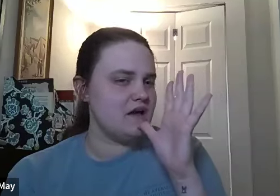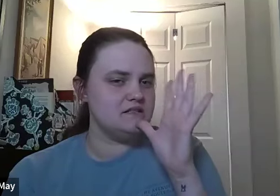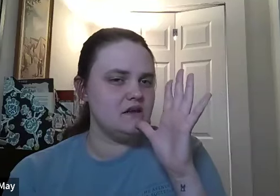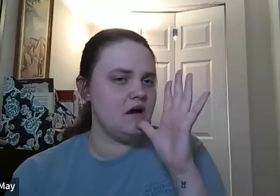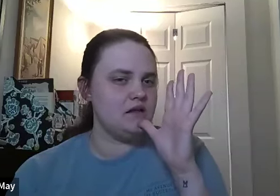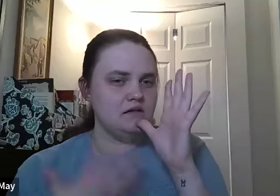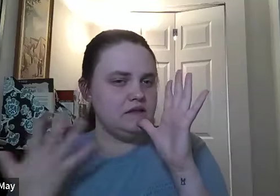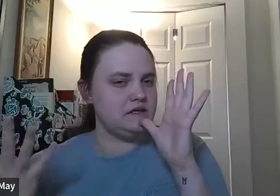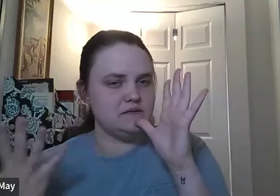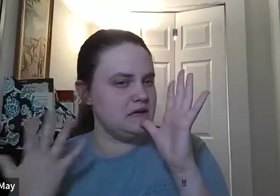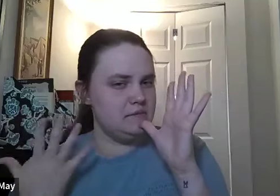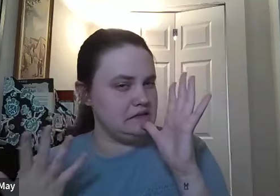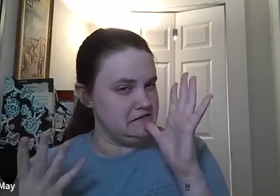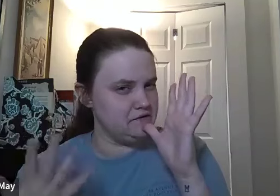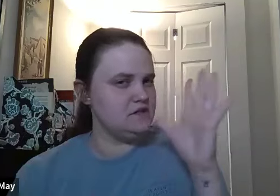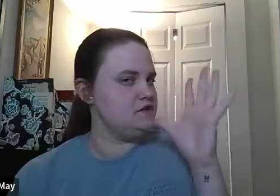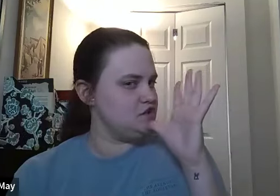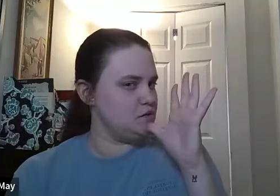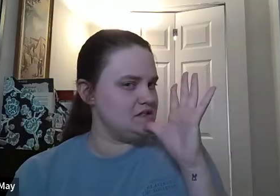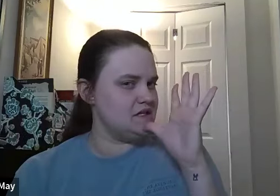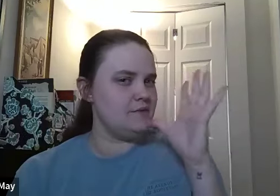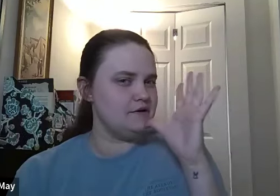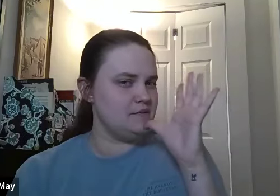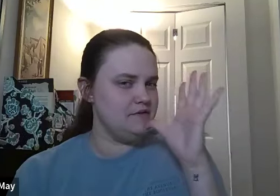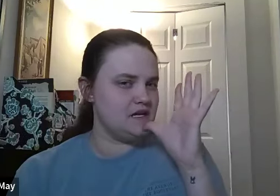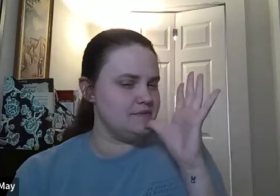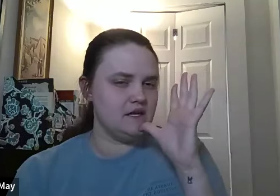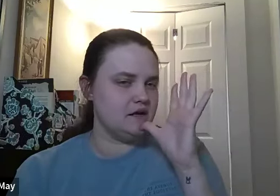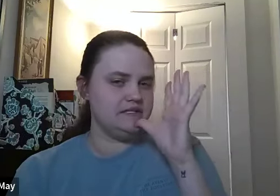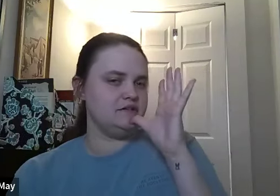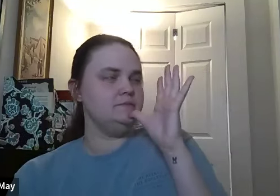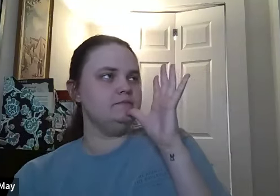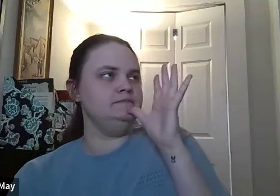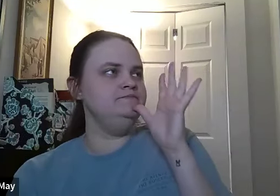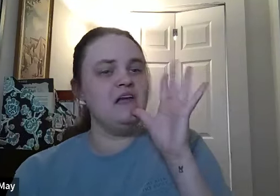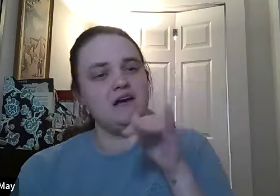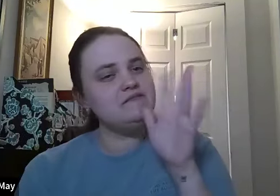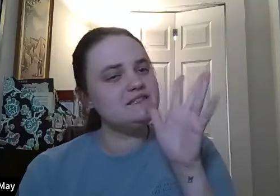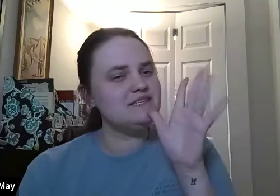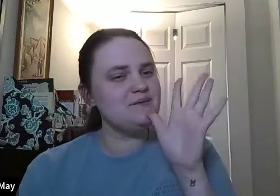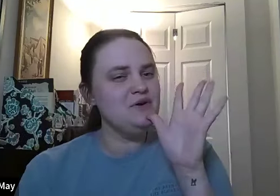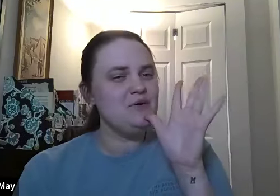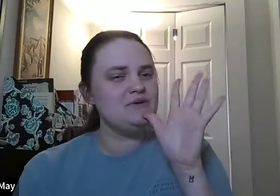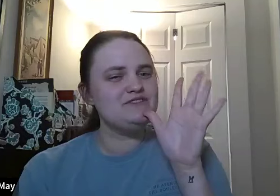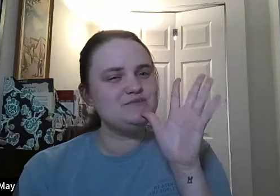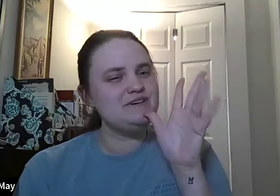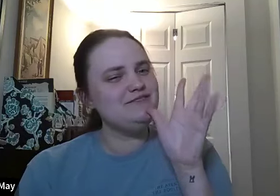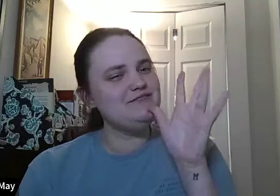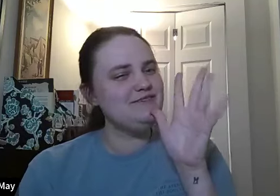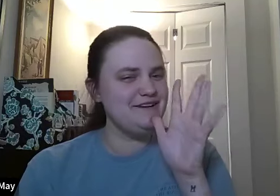That's not like, that doesn't make a big difference. So if you just do it one time or tap a few times, not a big deal. I've even seen some where they just wiggle their little fingers